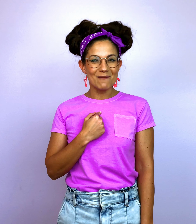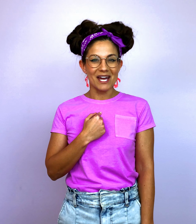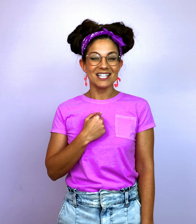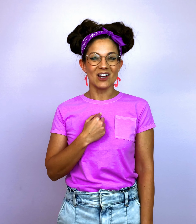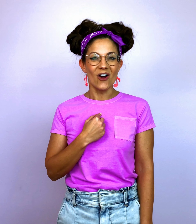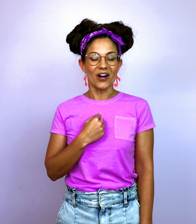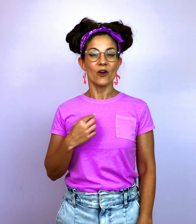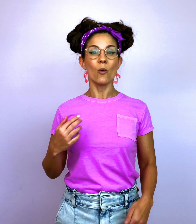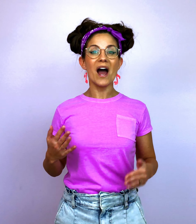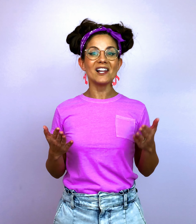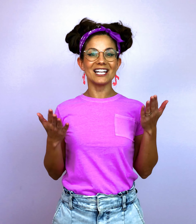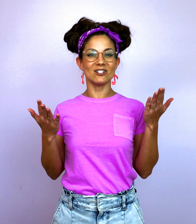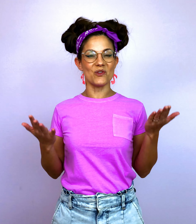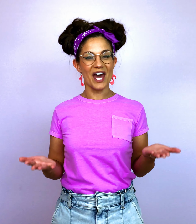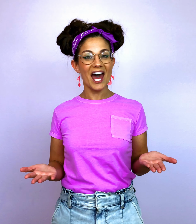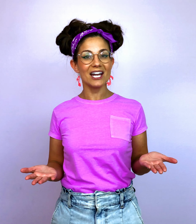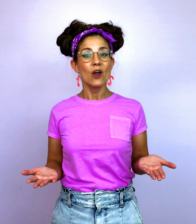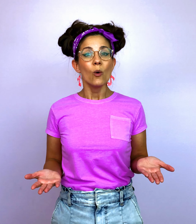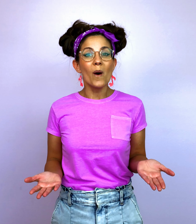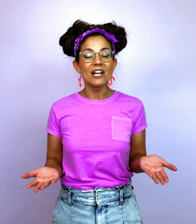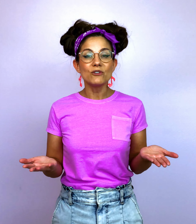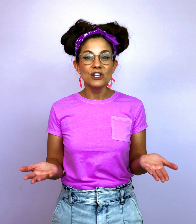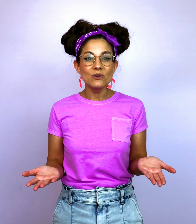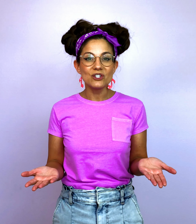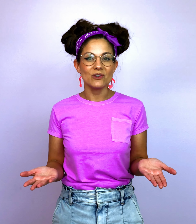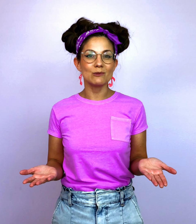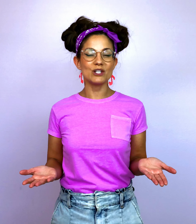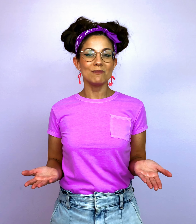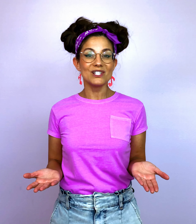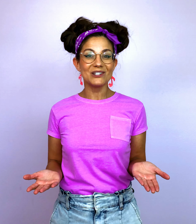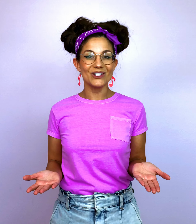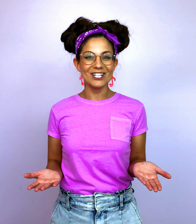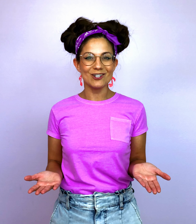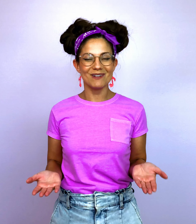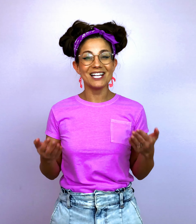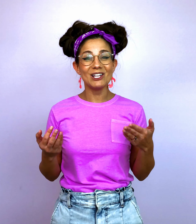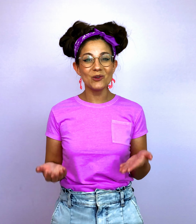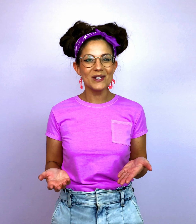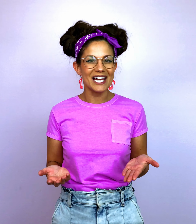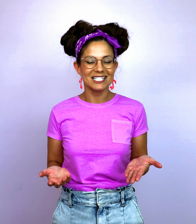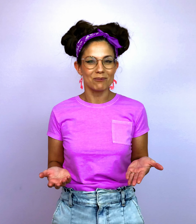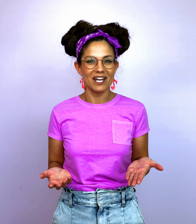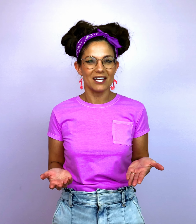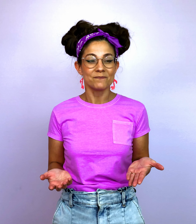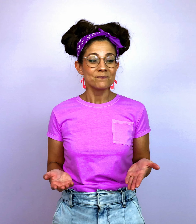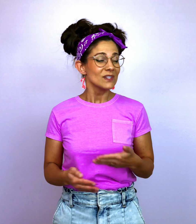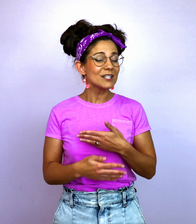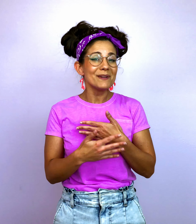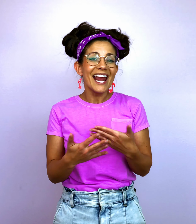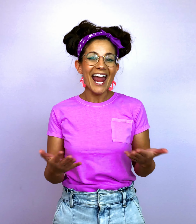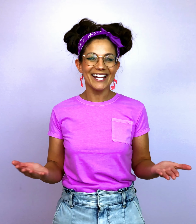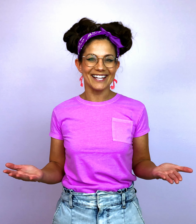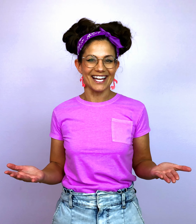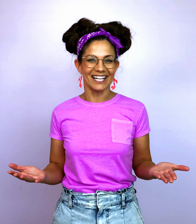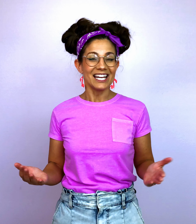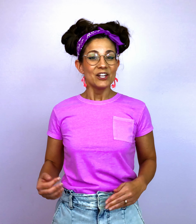my guitar. While I do that, why don't you choose which musical instrument you would like to play? It could be anything. You